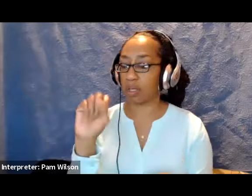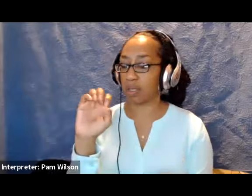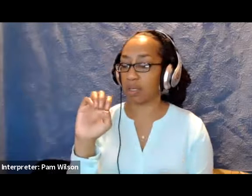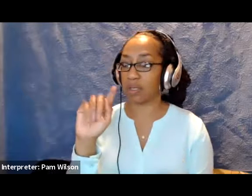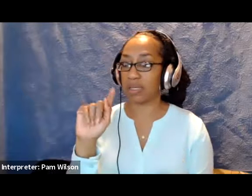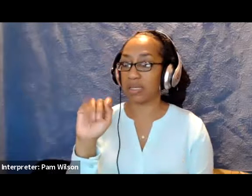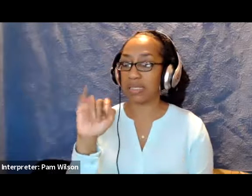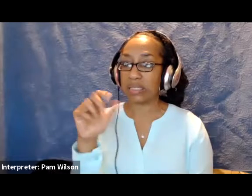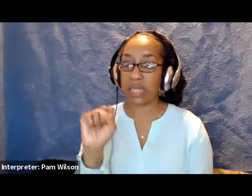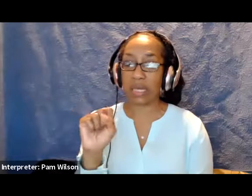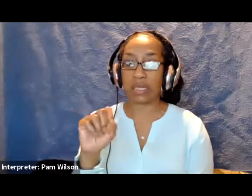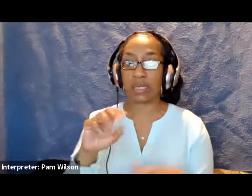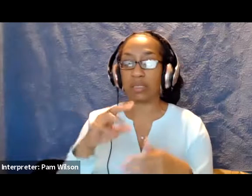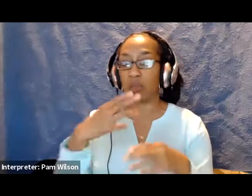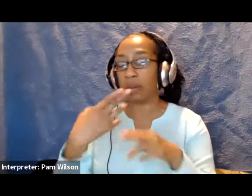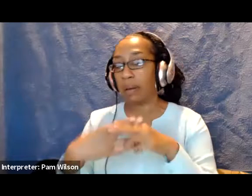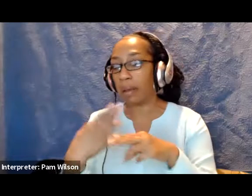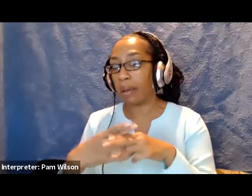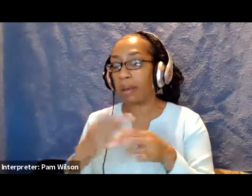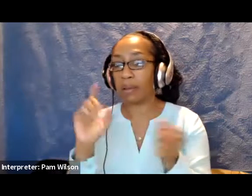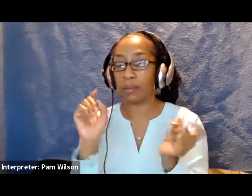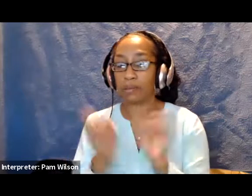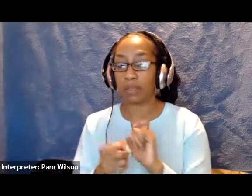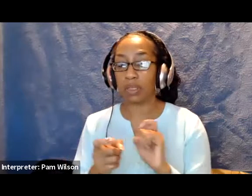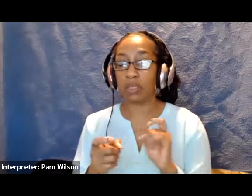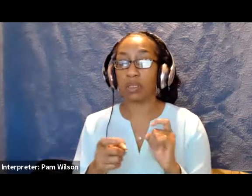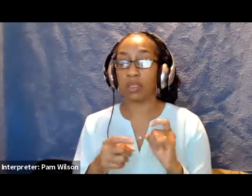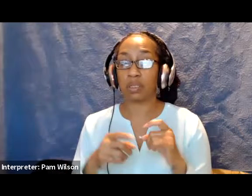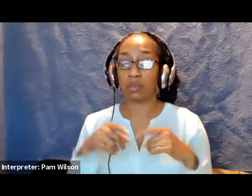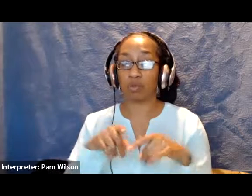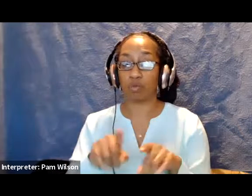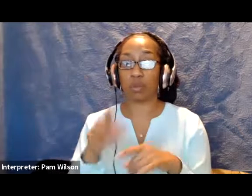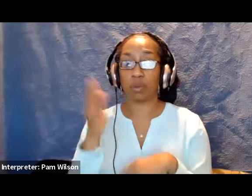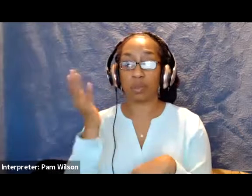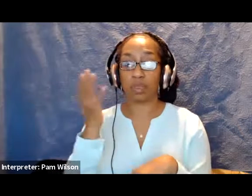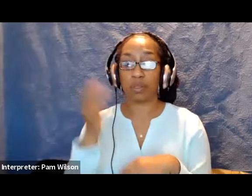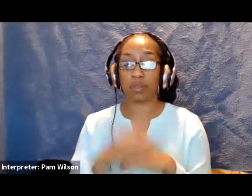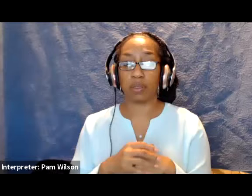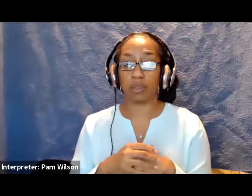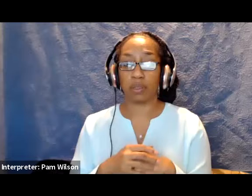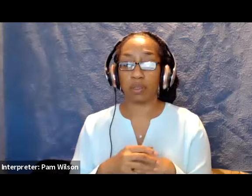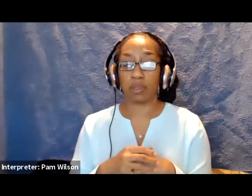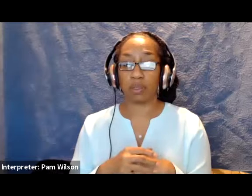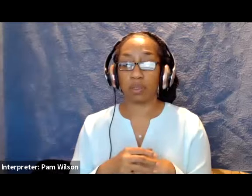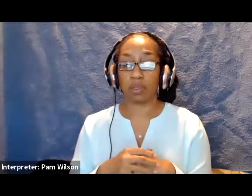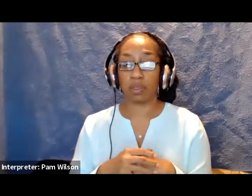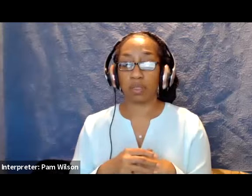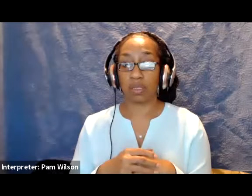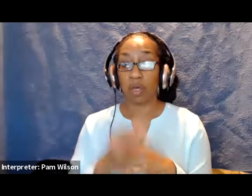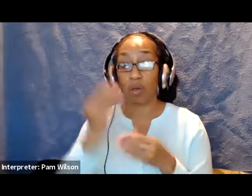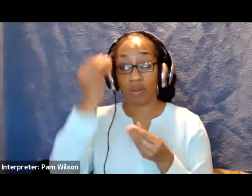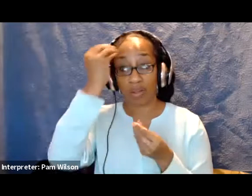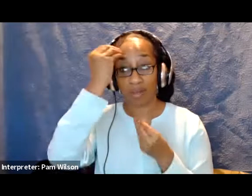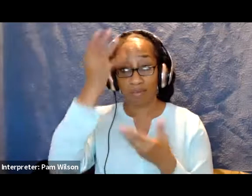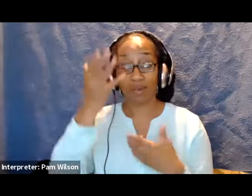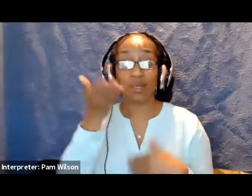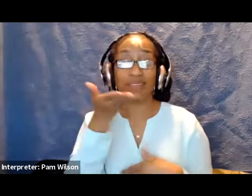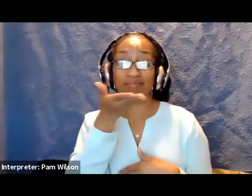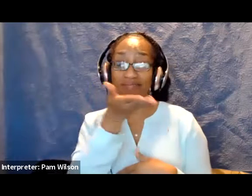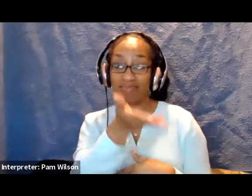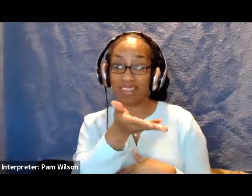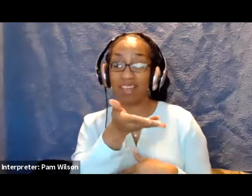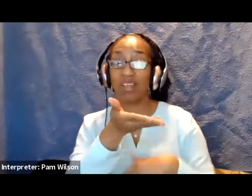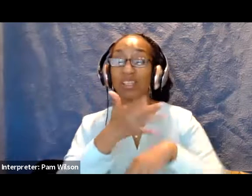your name, etc. throughout this presentation. So know that this information is available to